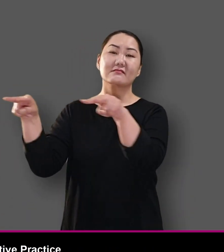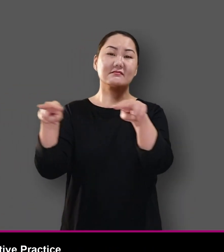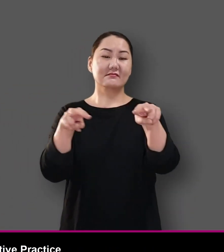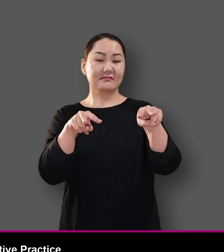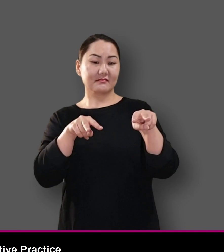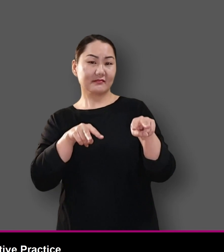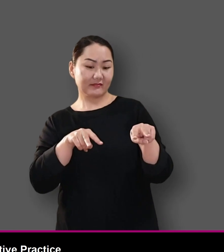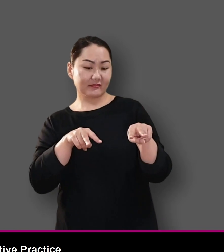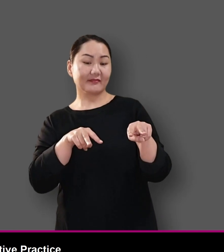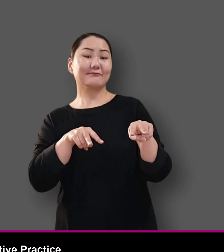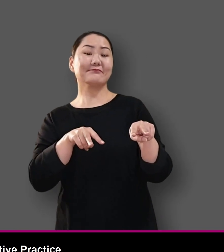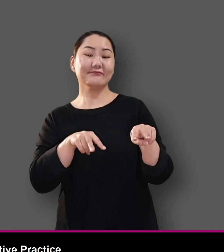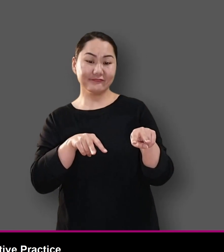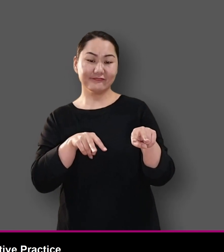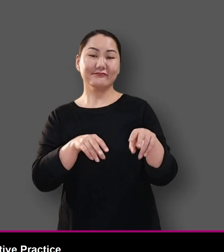Reflective practice.